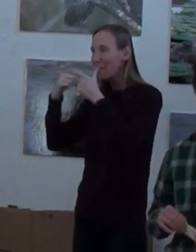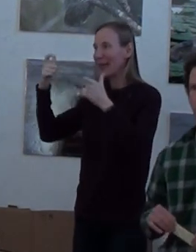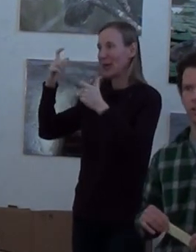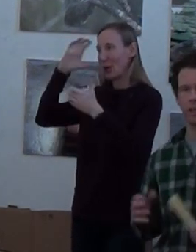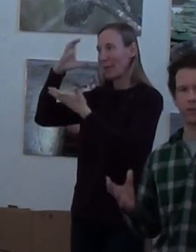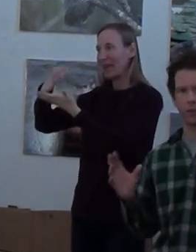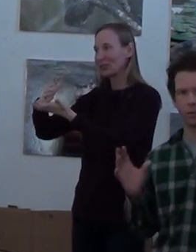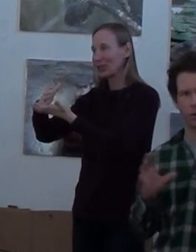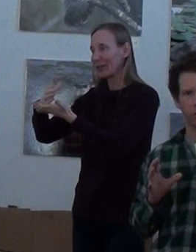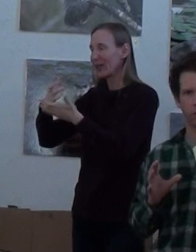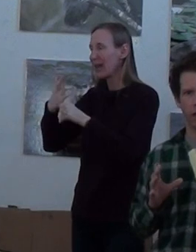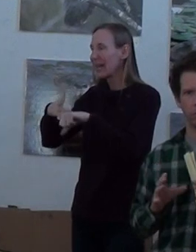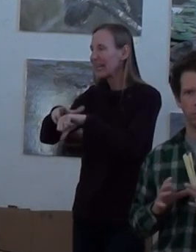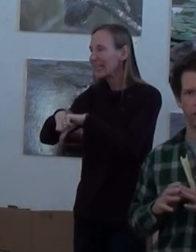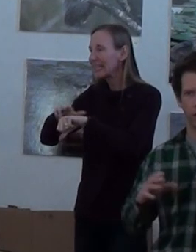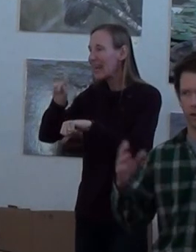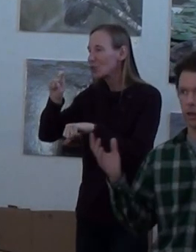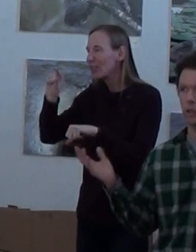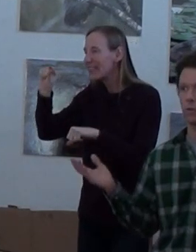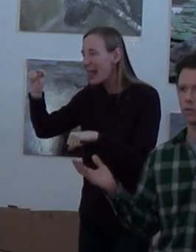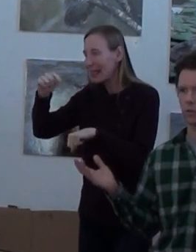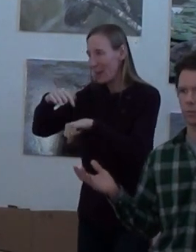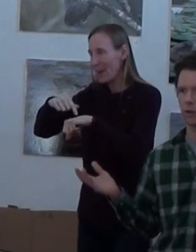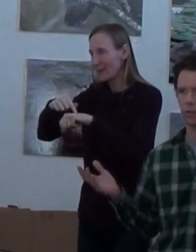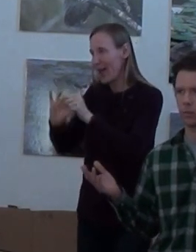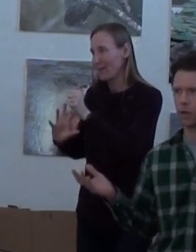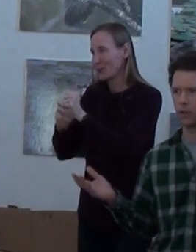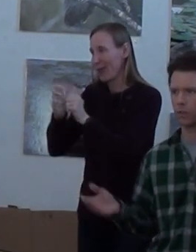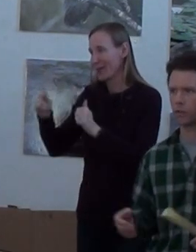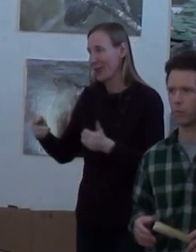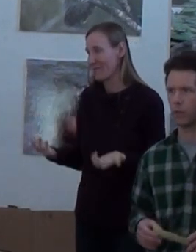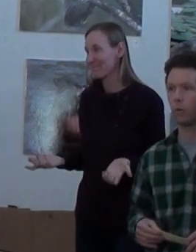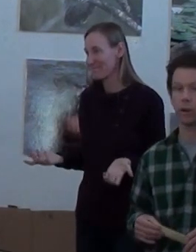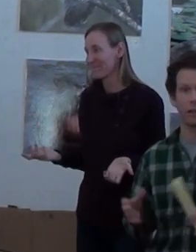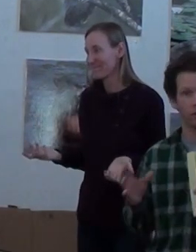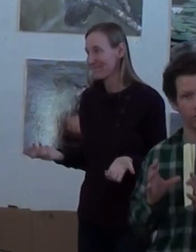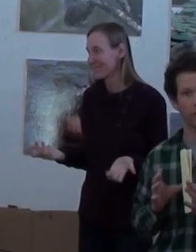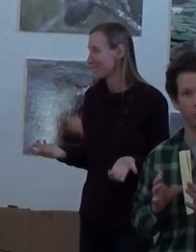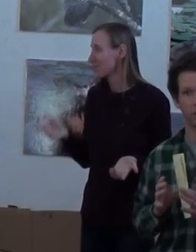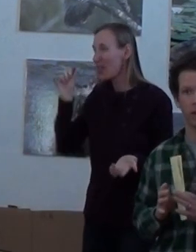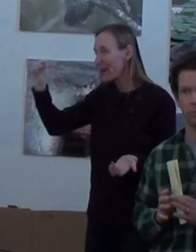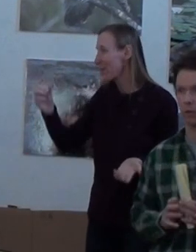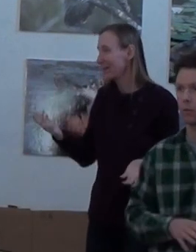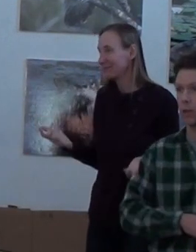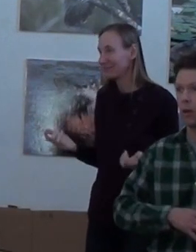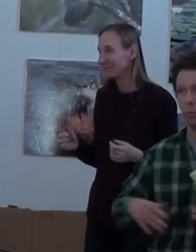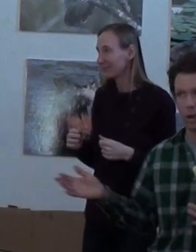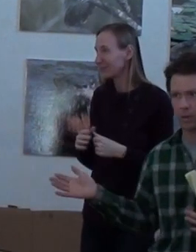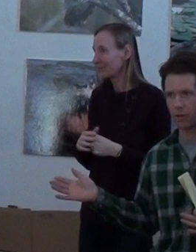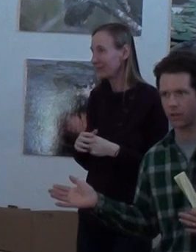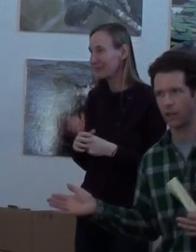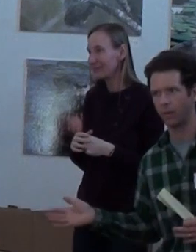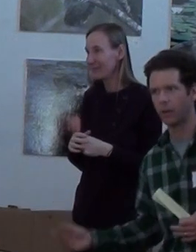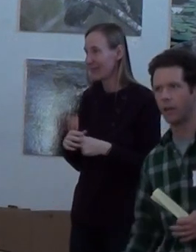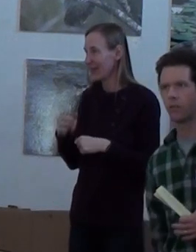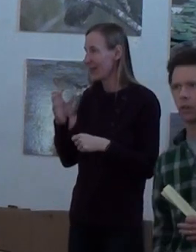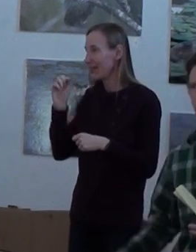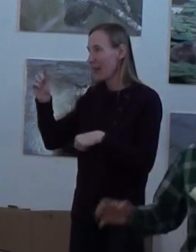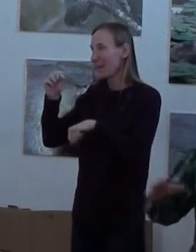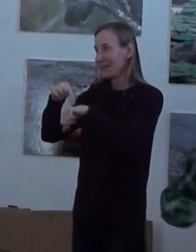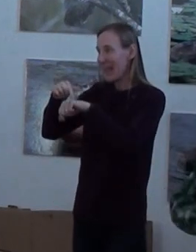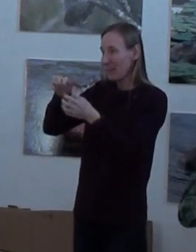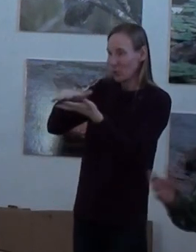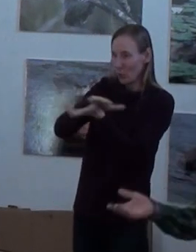that nature only needs a little window of time to make a huge surplus and abundance of something, or it needs only a little bit of time to completely wipe everything out.